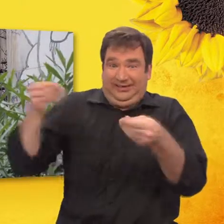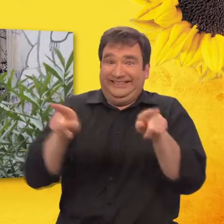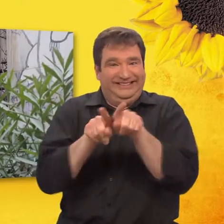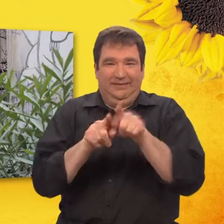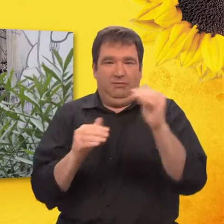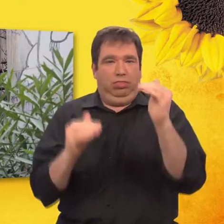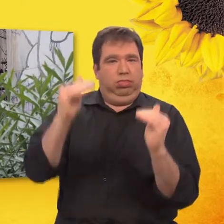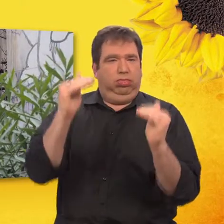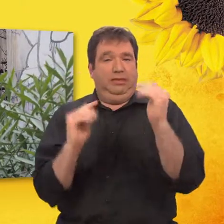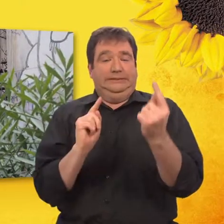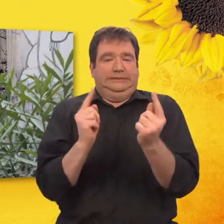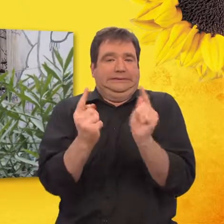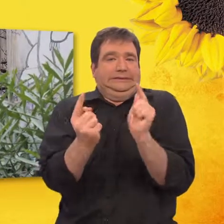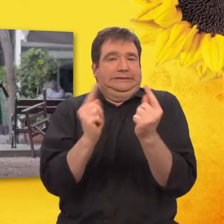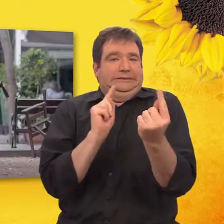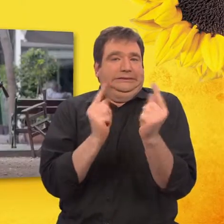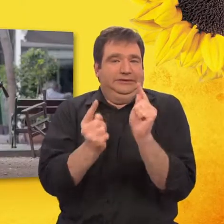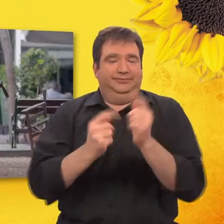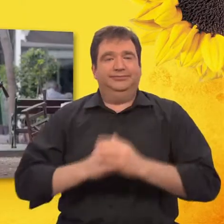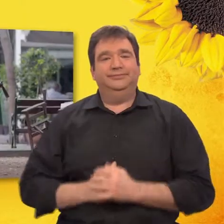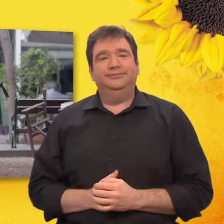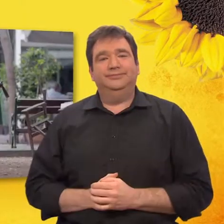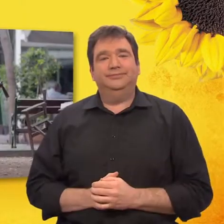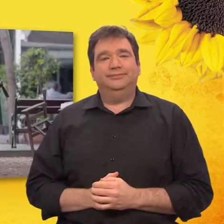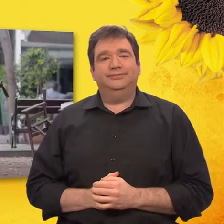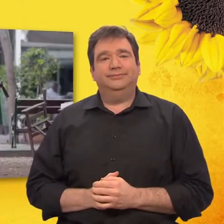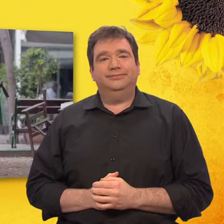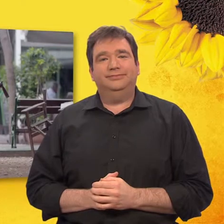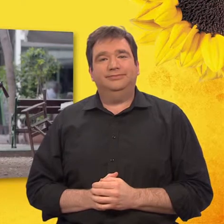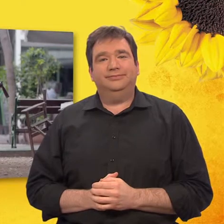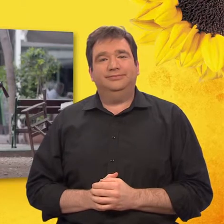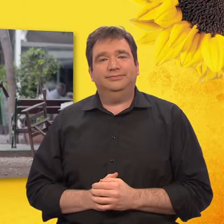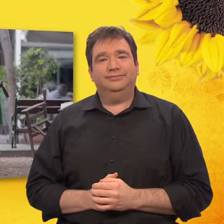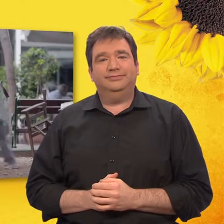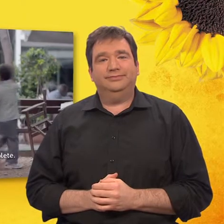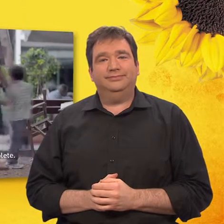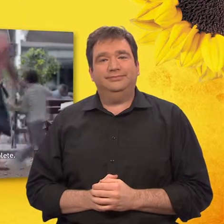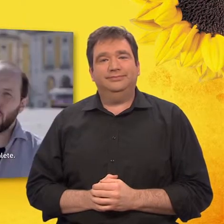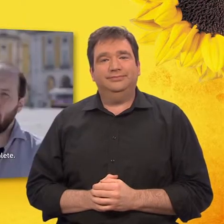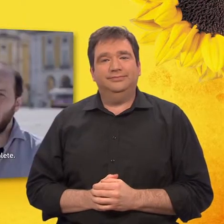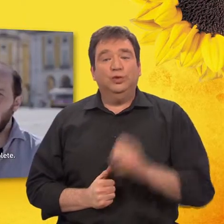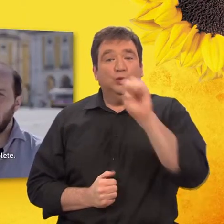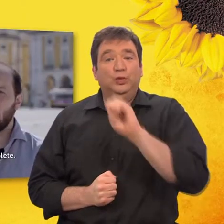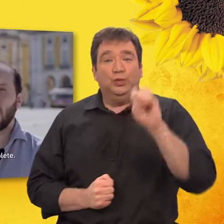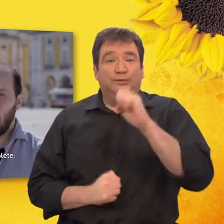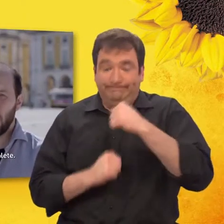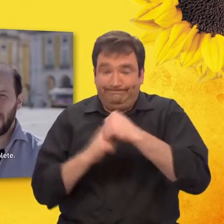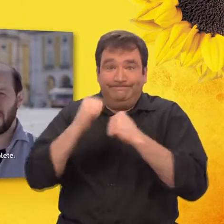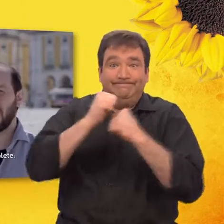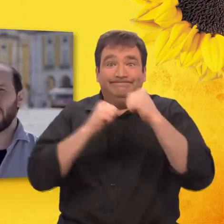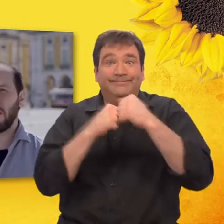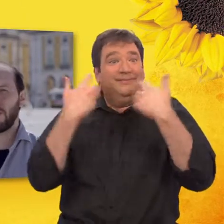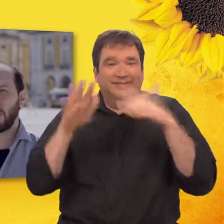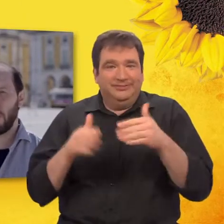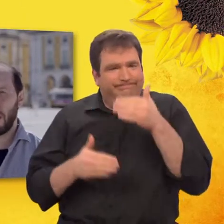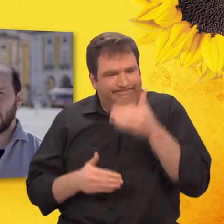housemates. They share the same house, but not the same bills equally. A construção europeia não está completa.